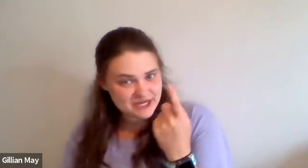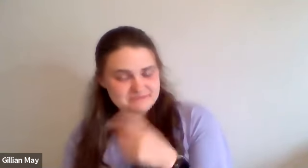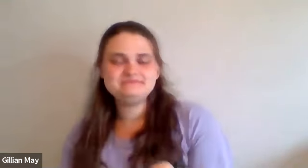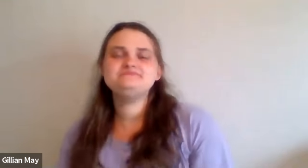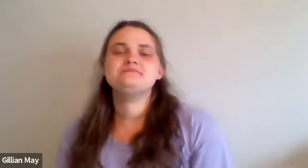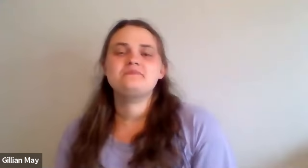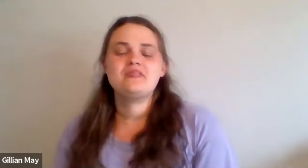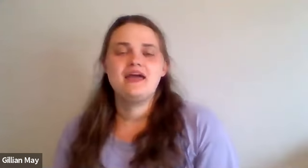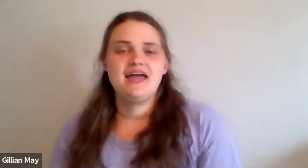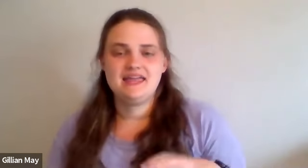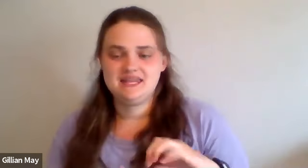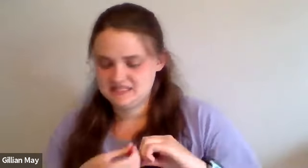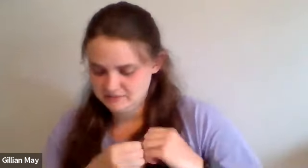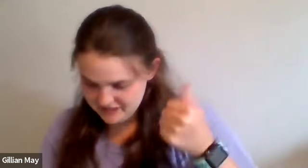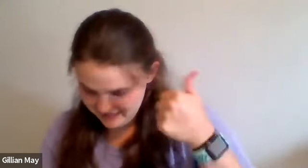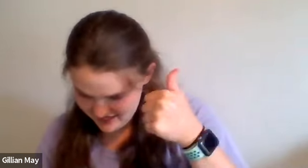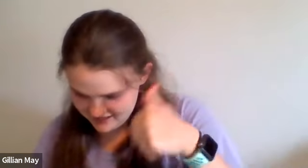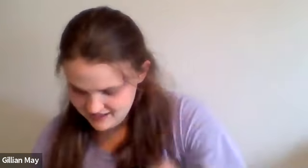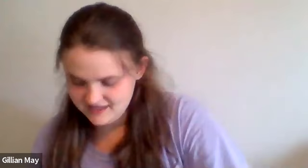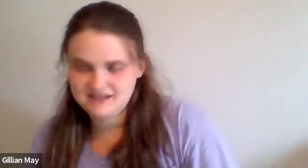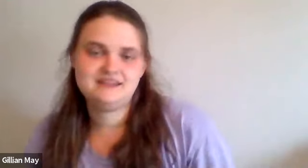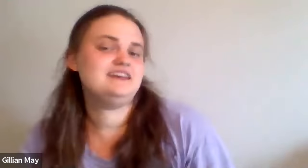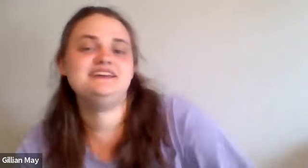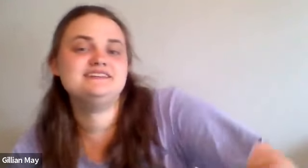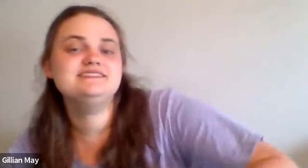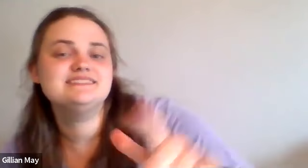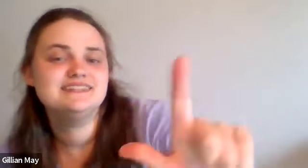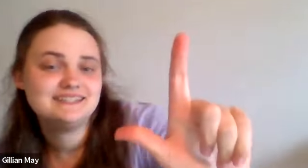one. It's number 10, and it is